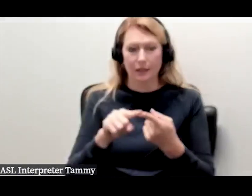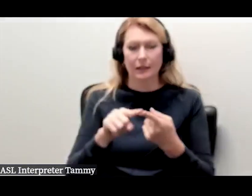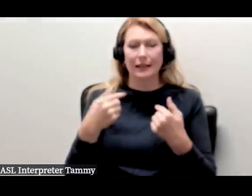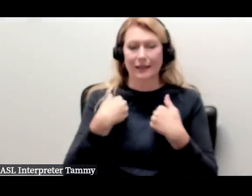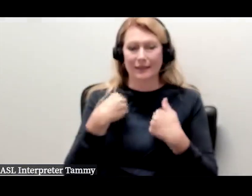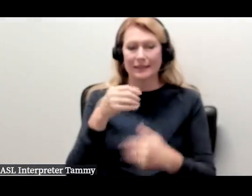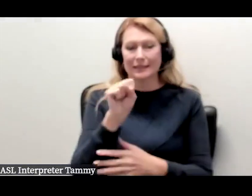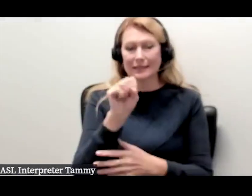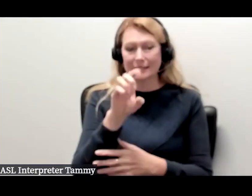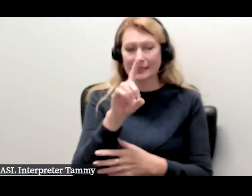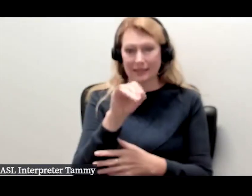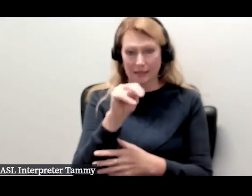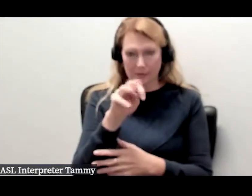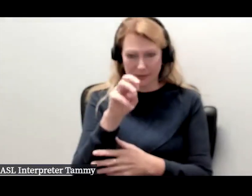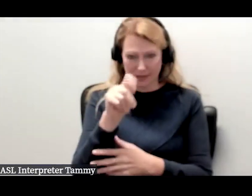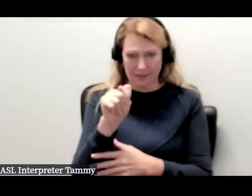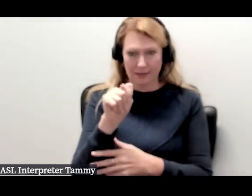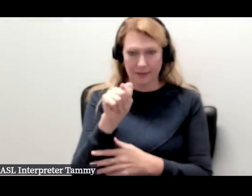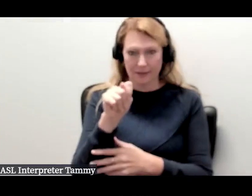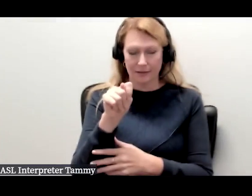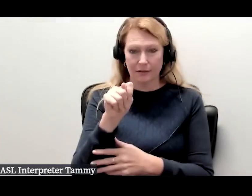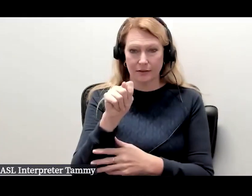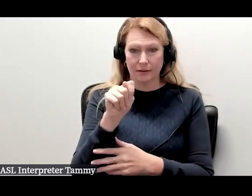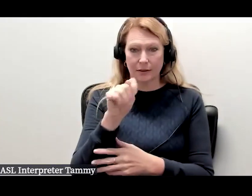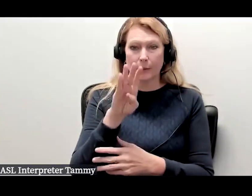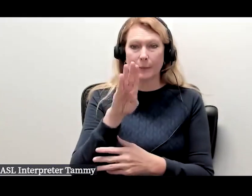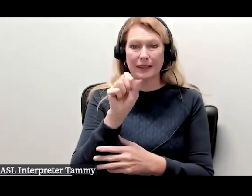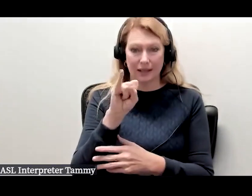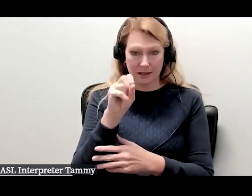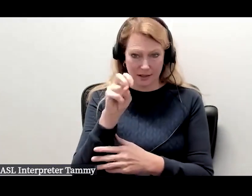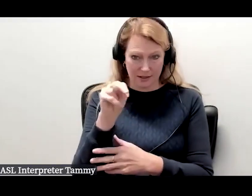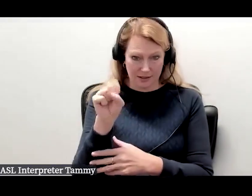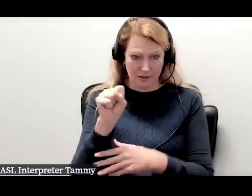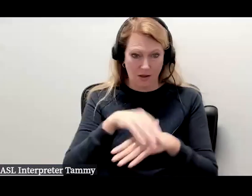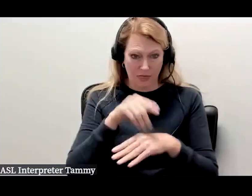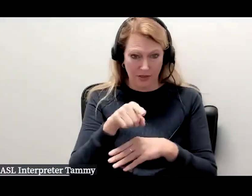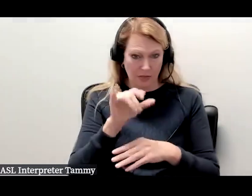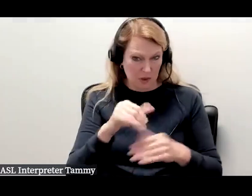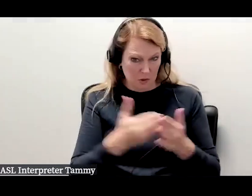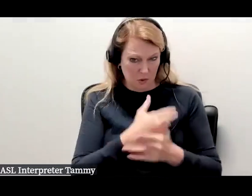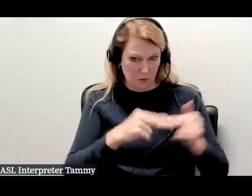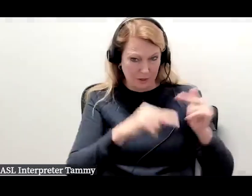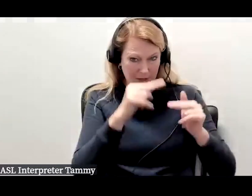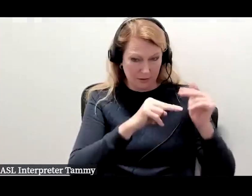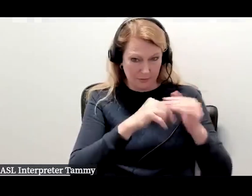them. And that's a new construction sediment basins? Yeah, that's the $100